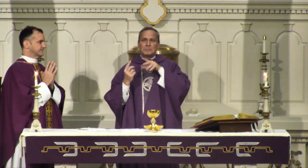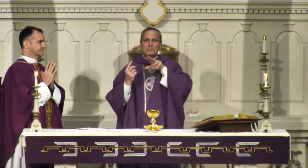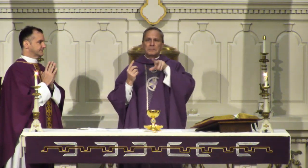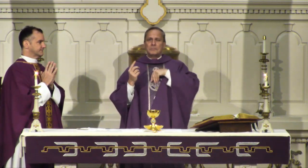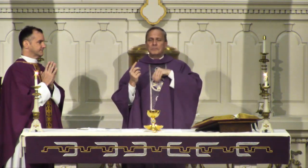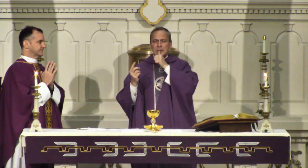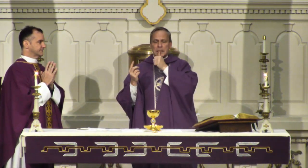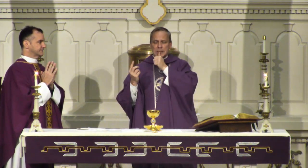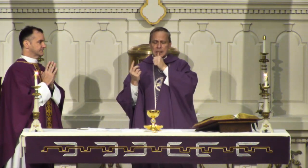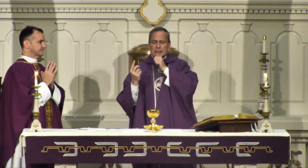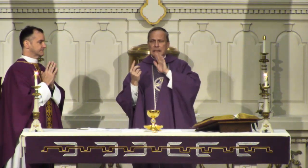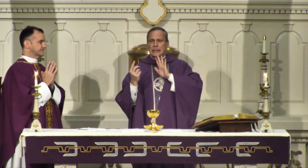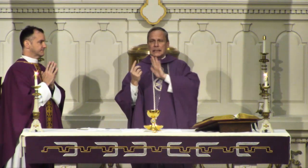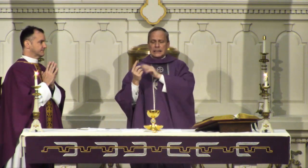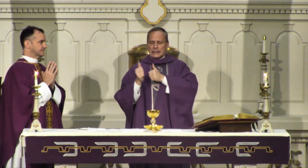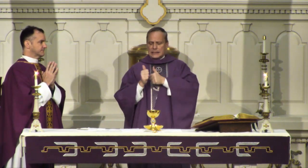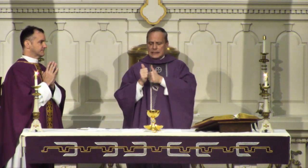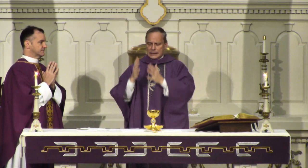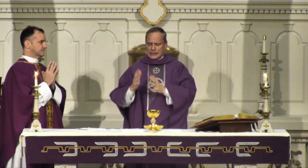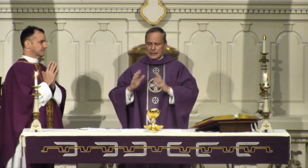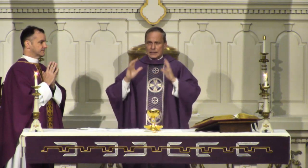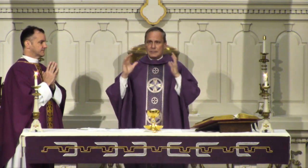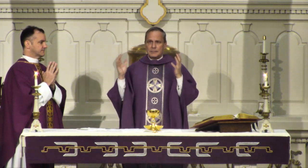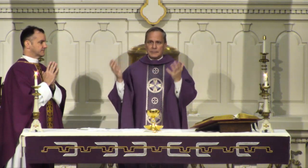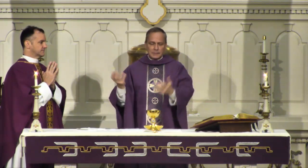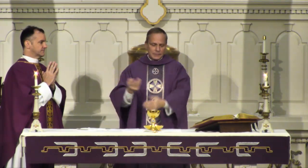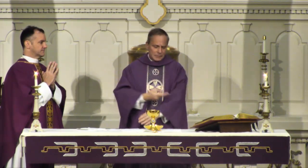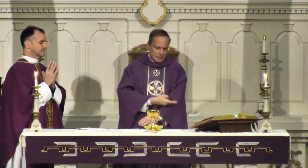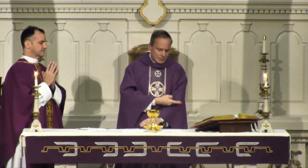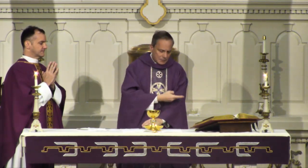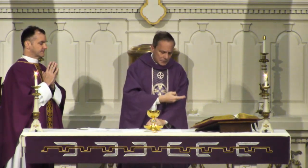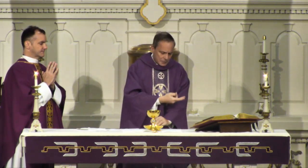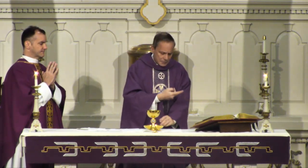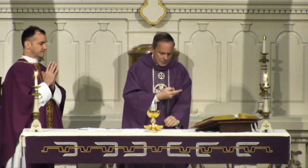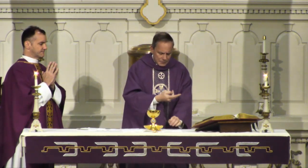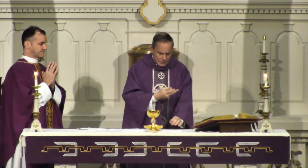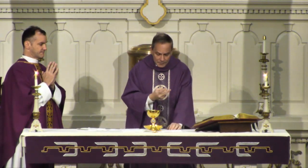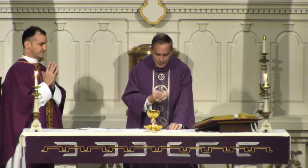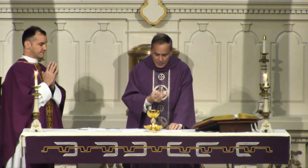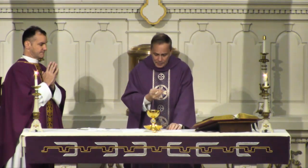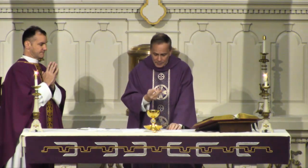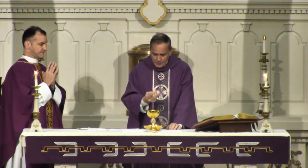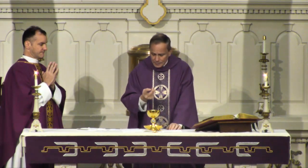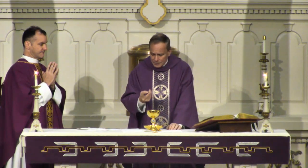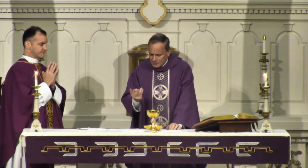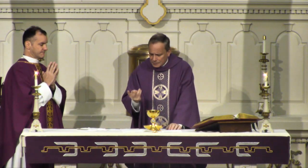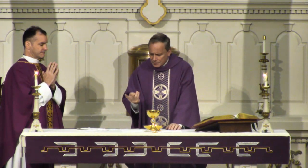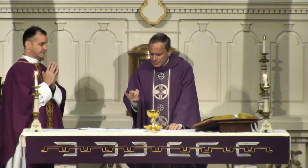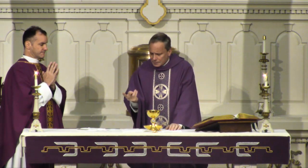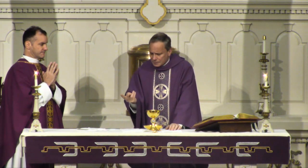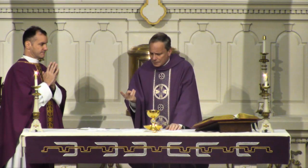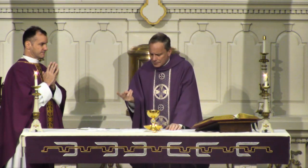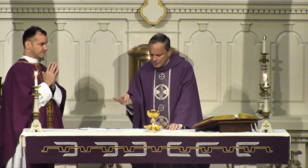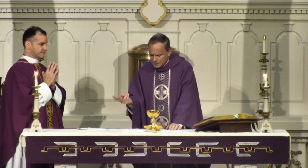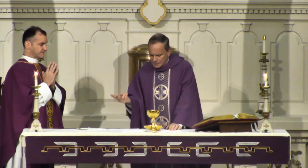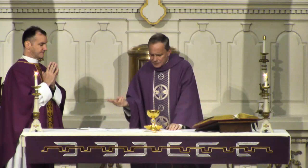At the time he was betrayed and entered willingly into his passion,